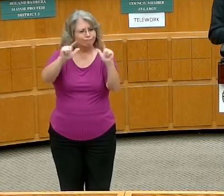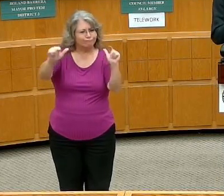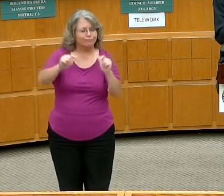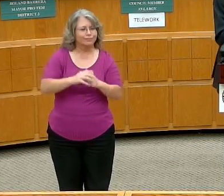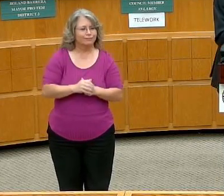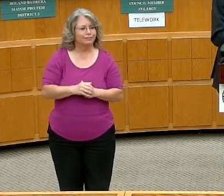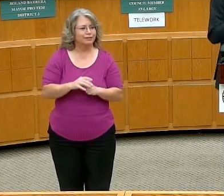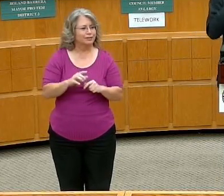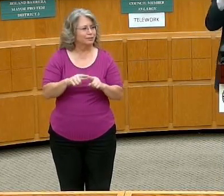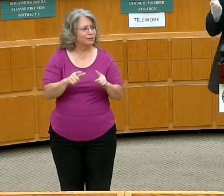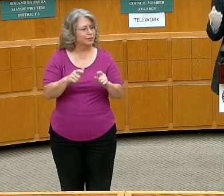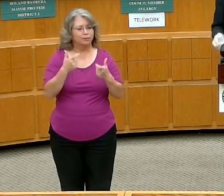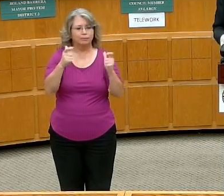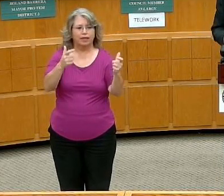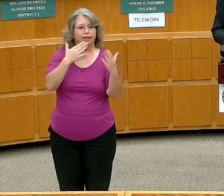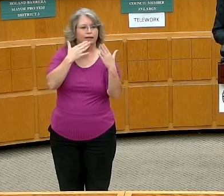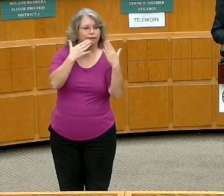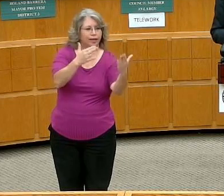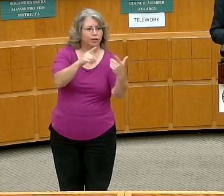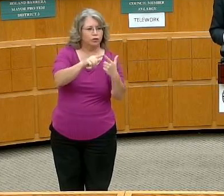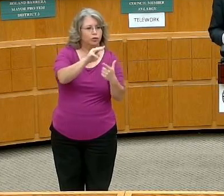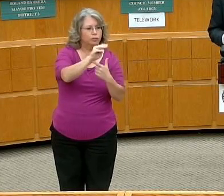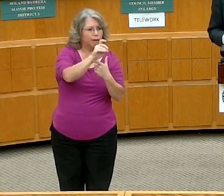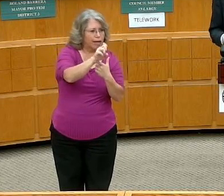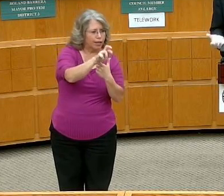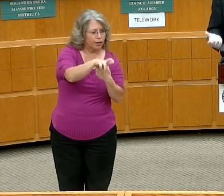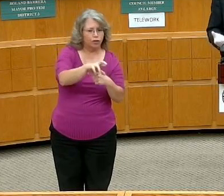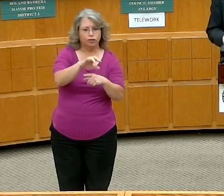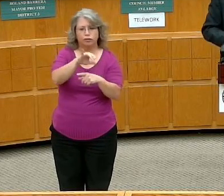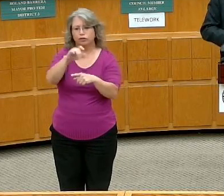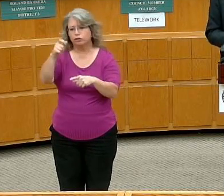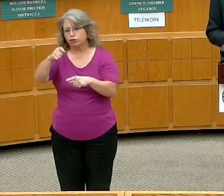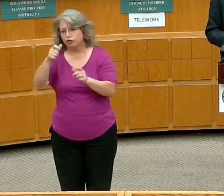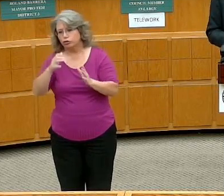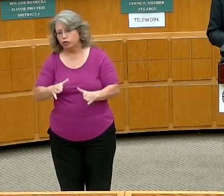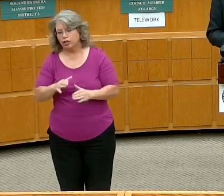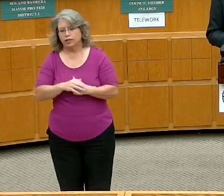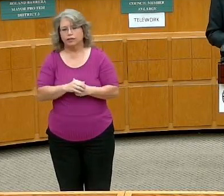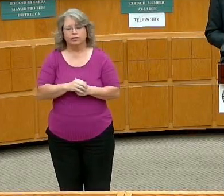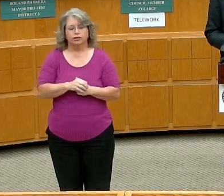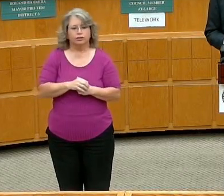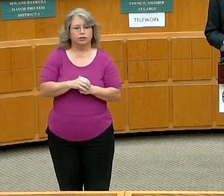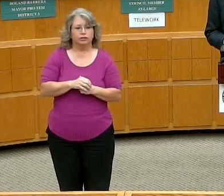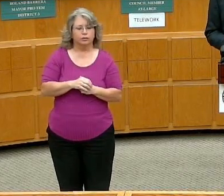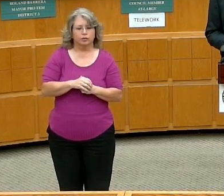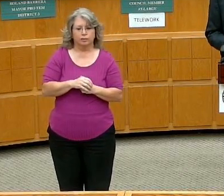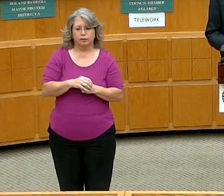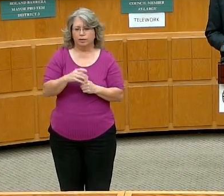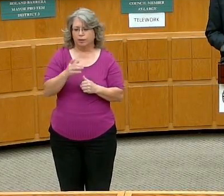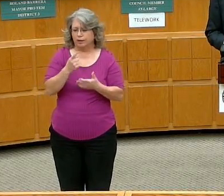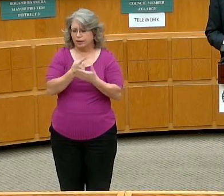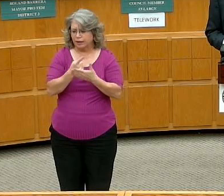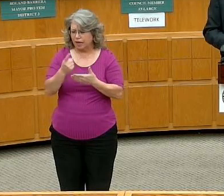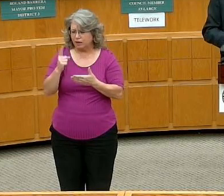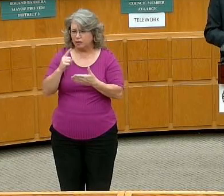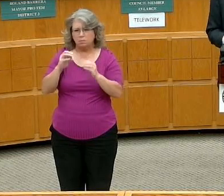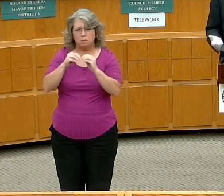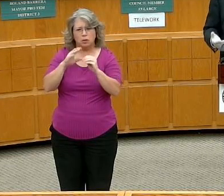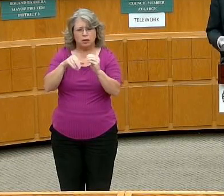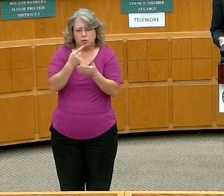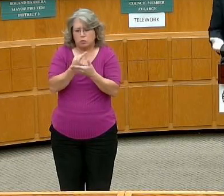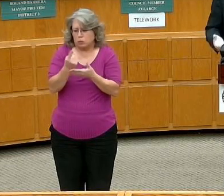Big thank you to Mayor, Judge. When last, a little more than a week ago, we were called, we